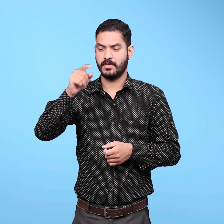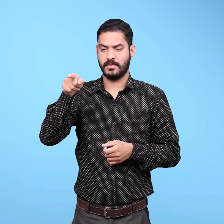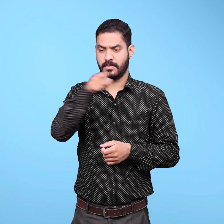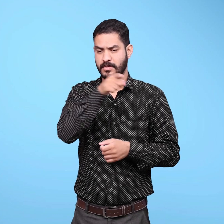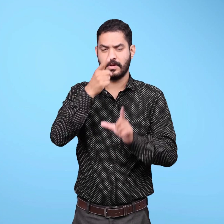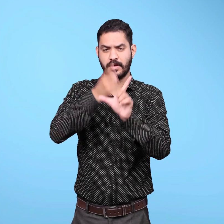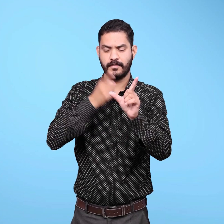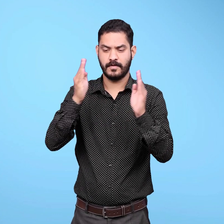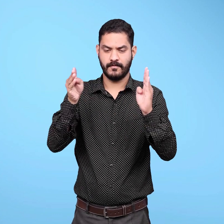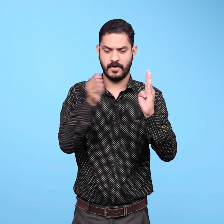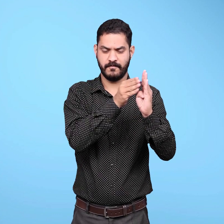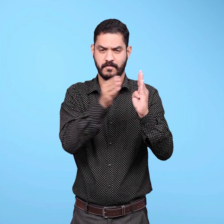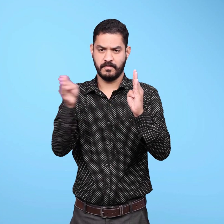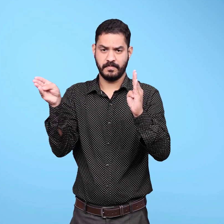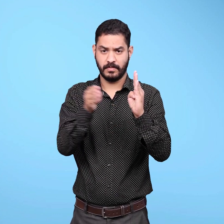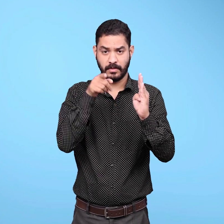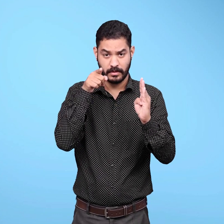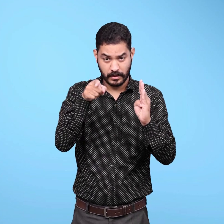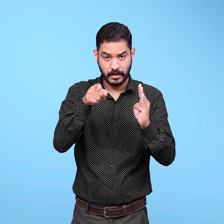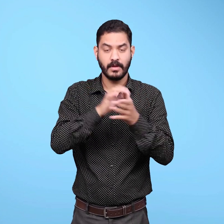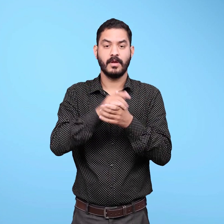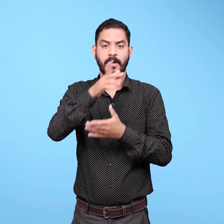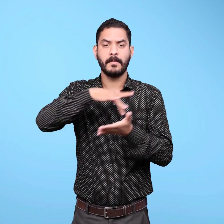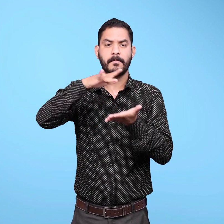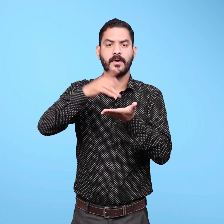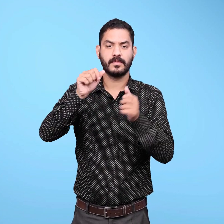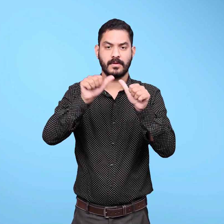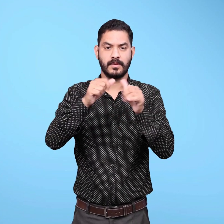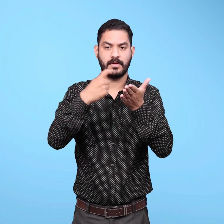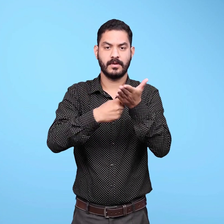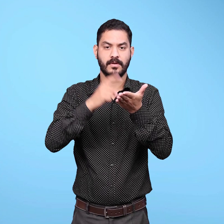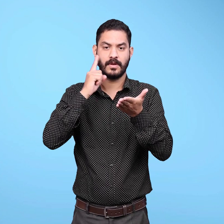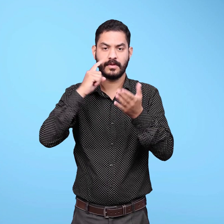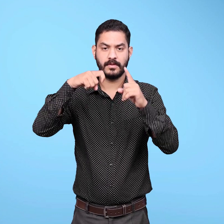2,200 and 1,900 years ago.